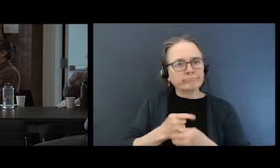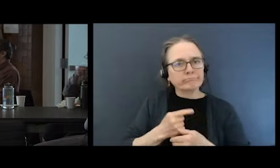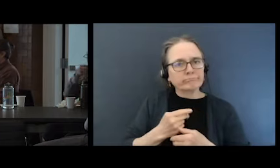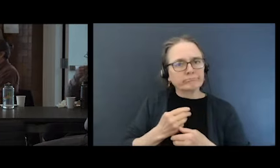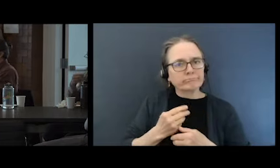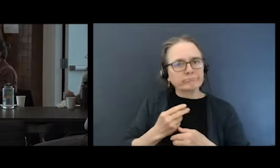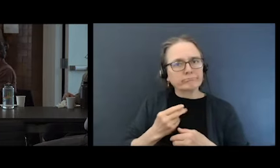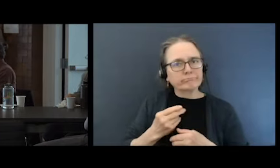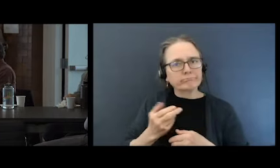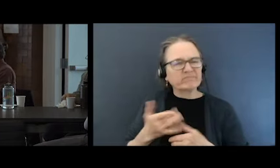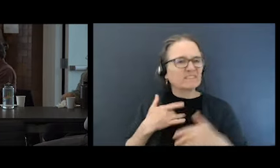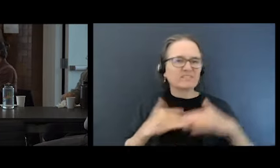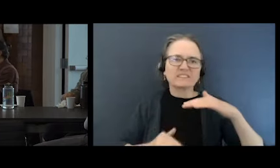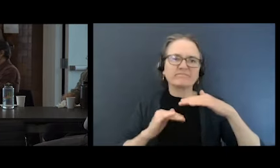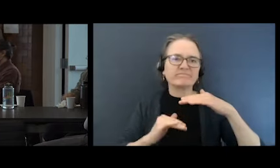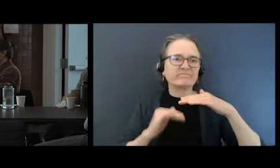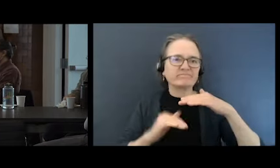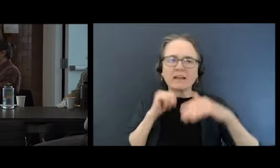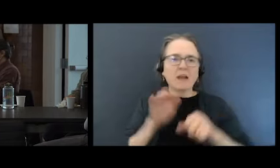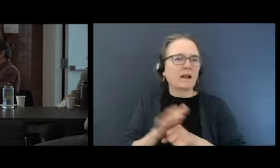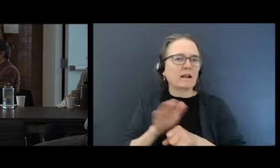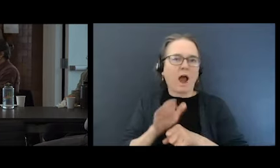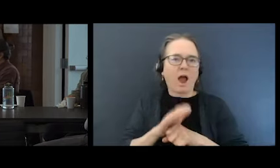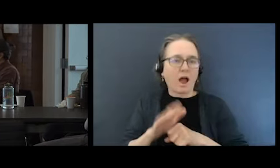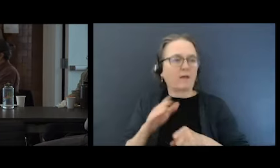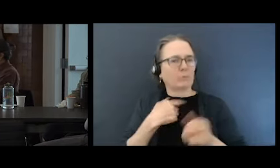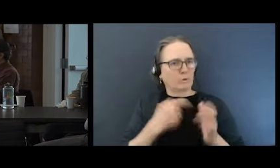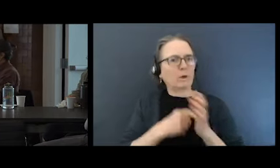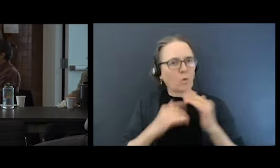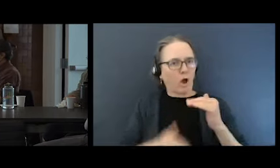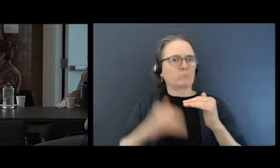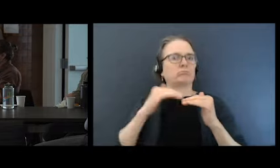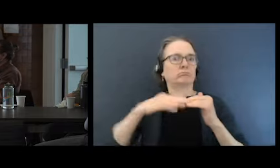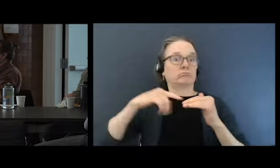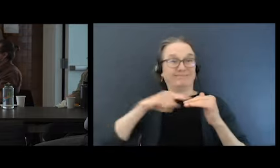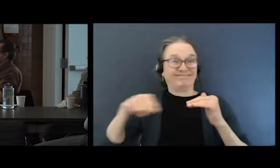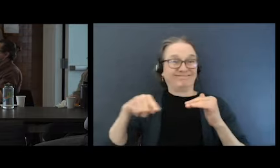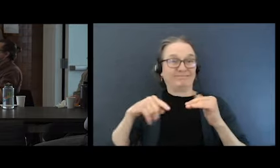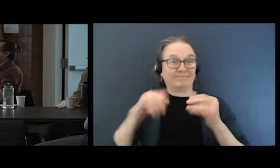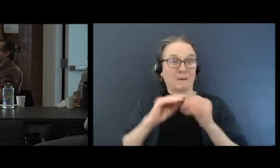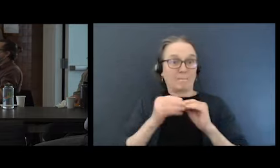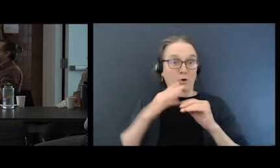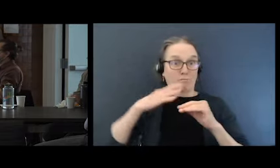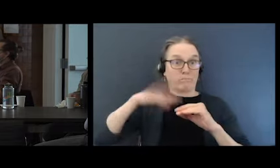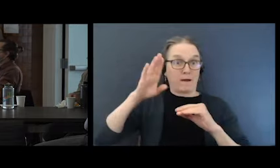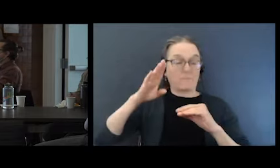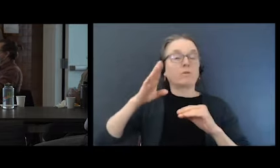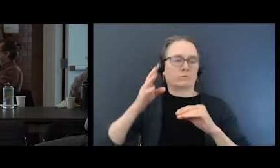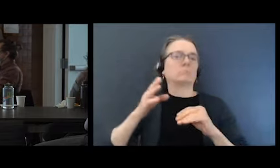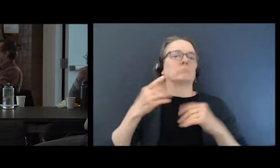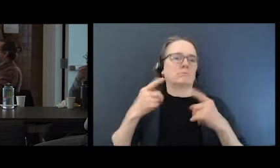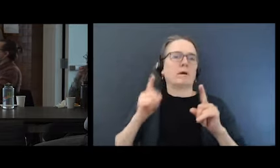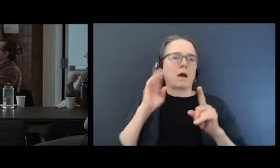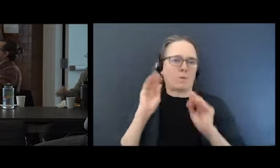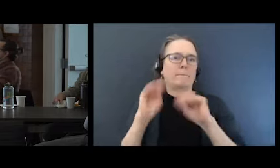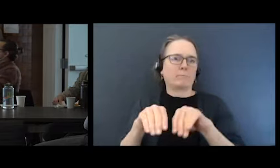thought on Doreen, your comments earlier, I think were really valuable. And one thing that made me think about is who pays the price of